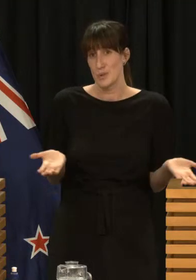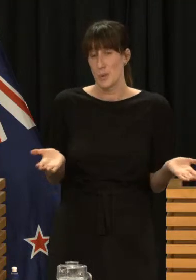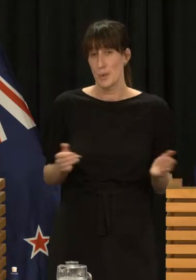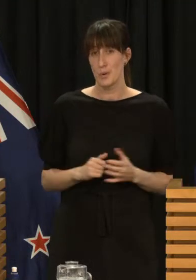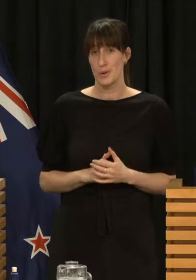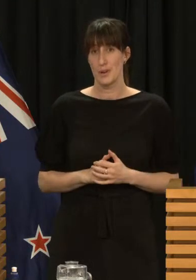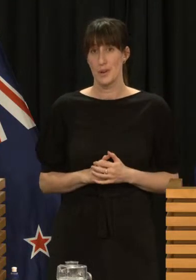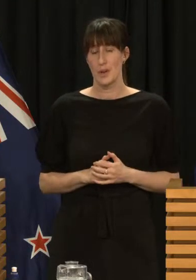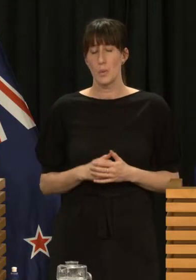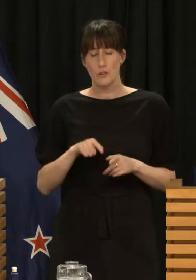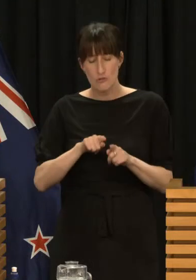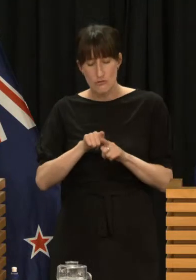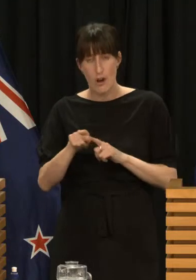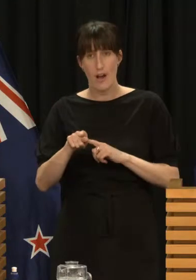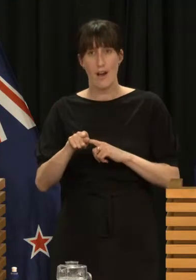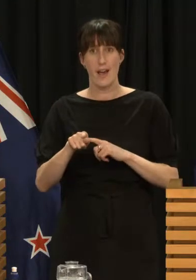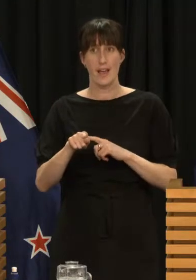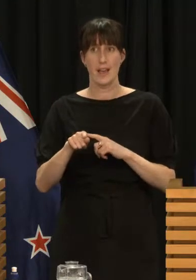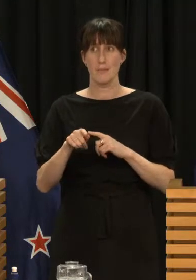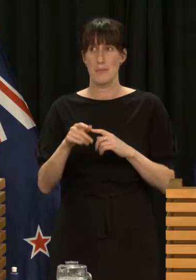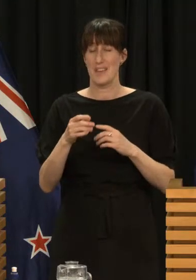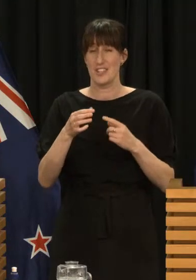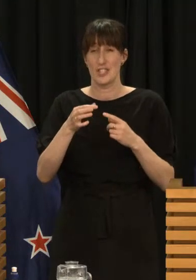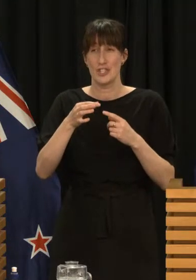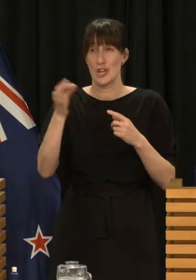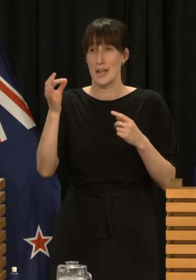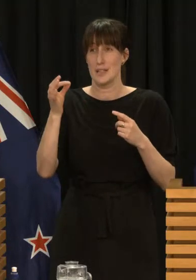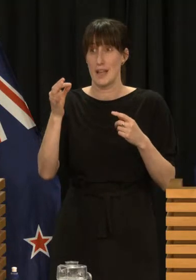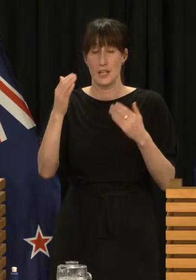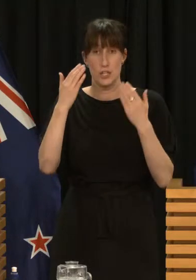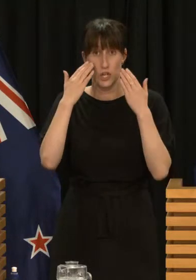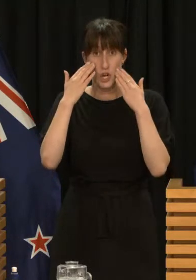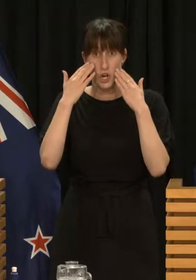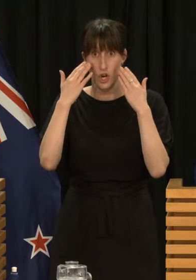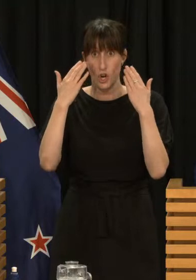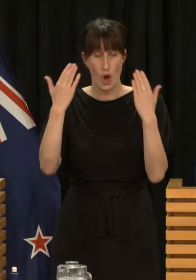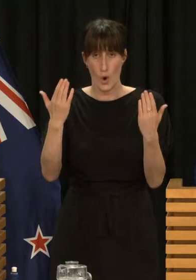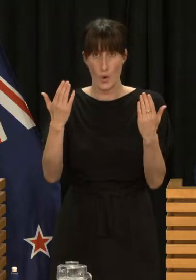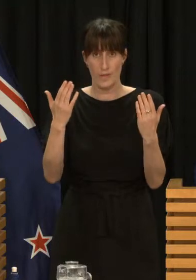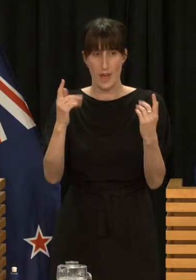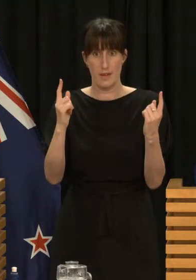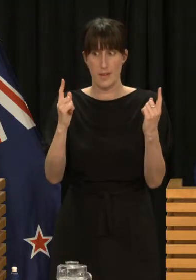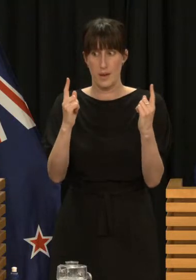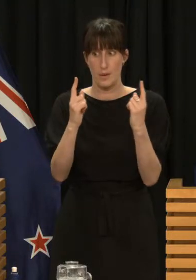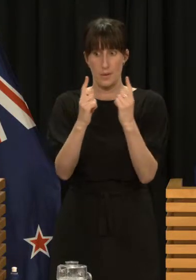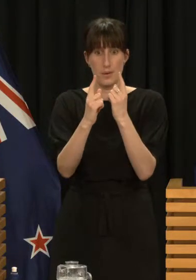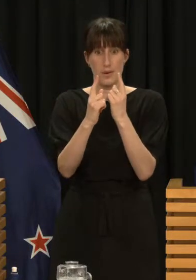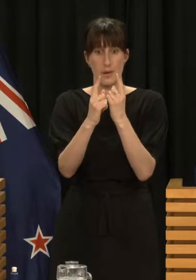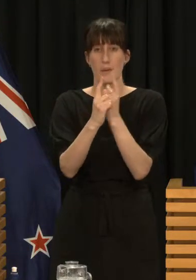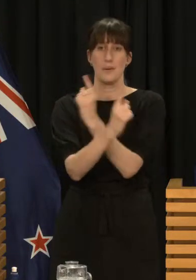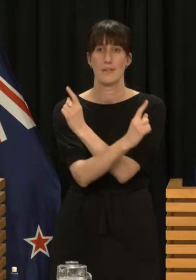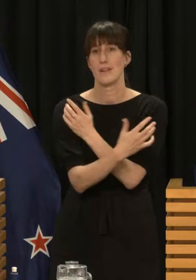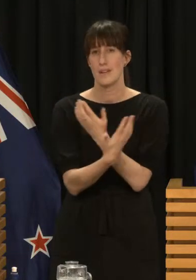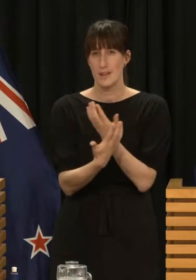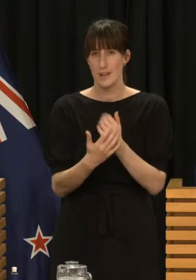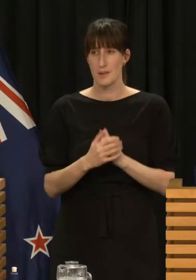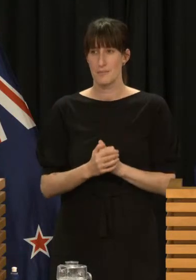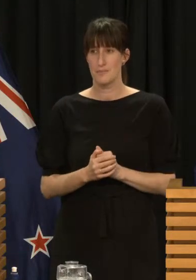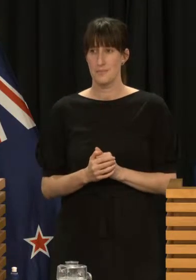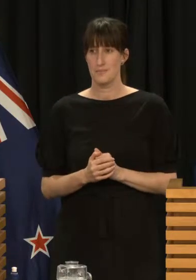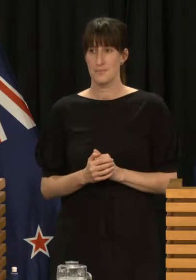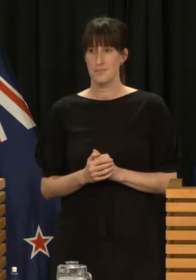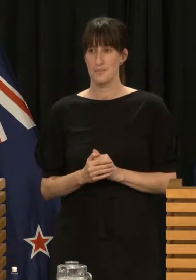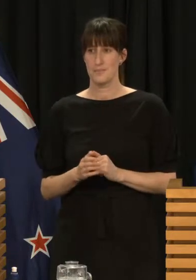establish even a chance encounter that at least would provide that evidence that we look for. Would be against